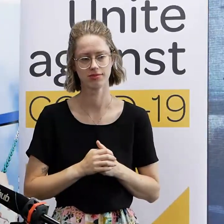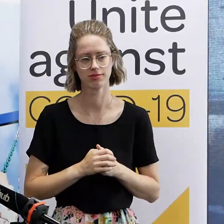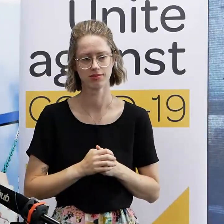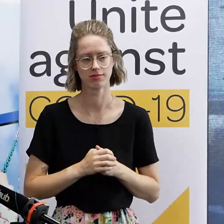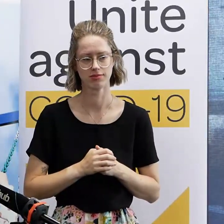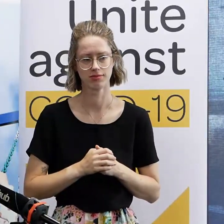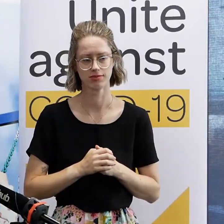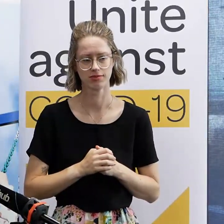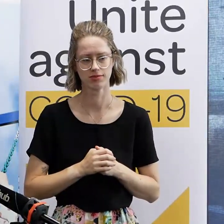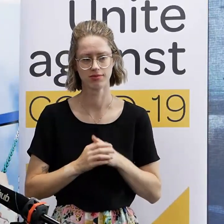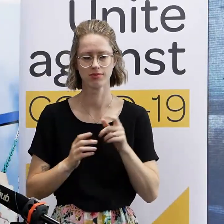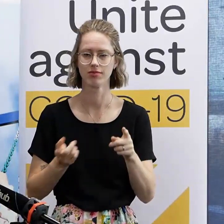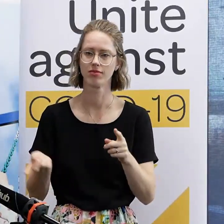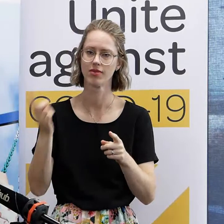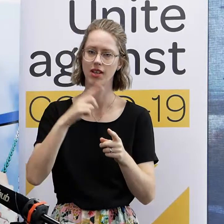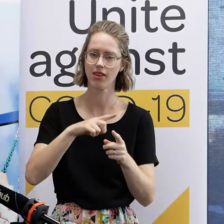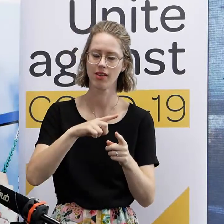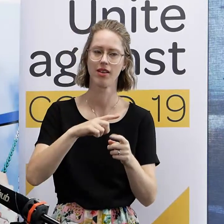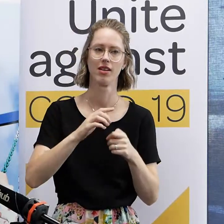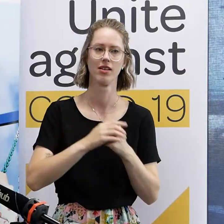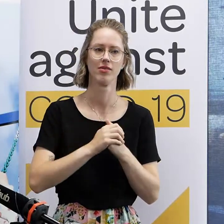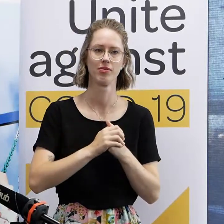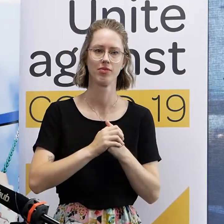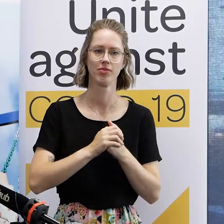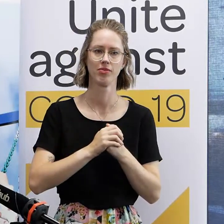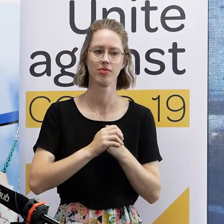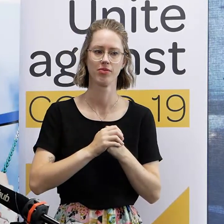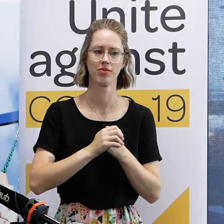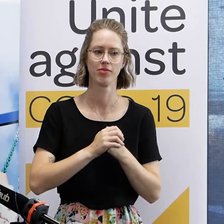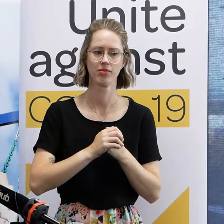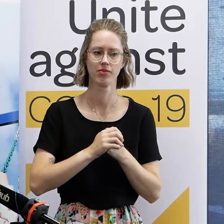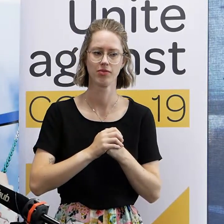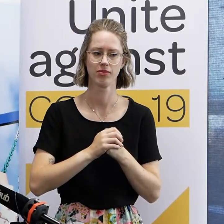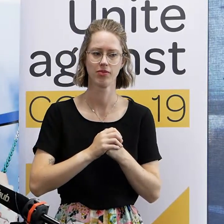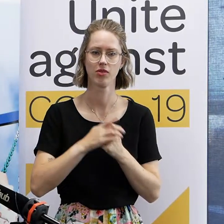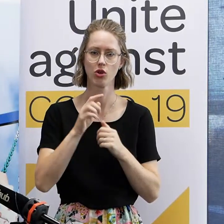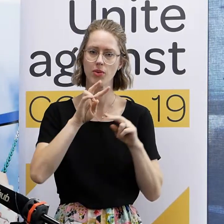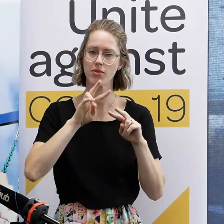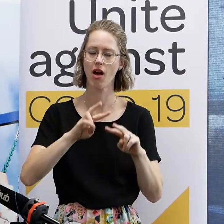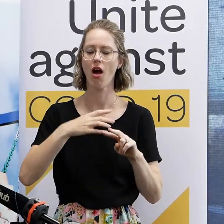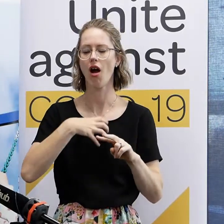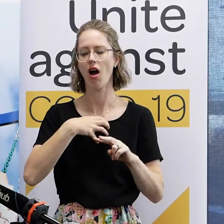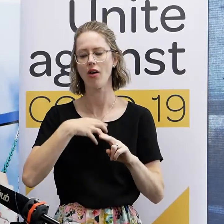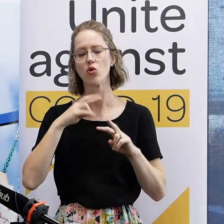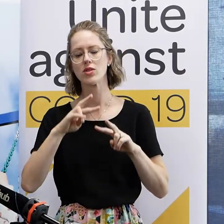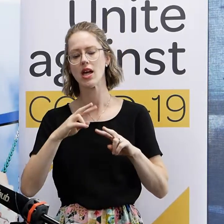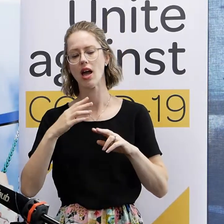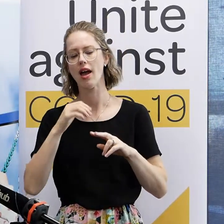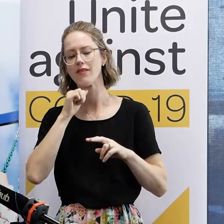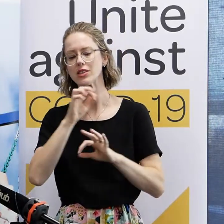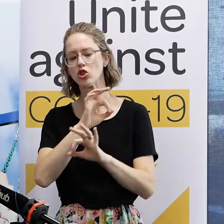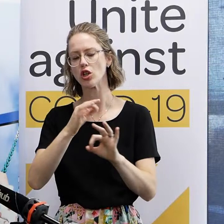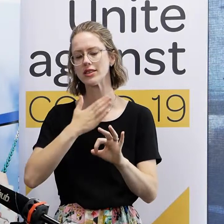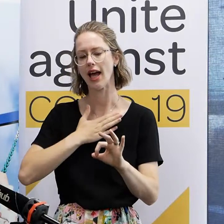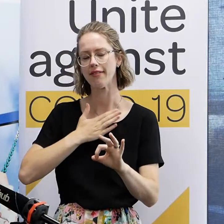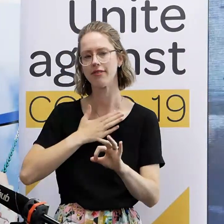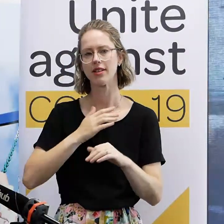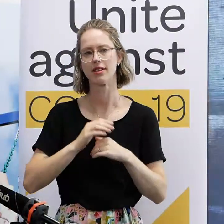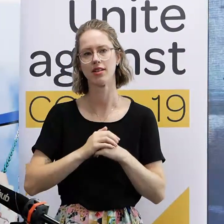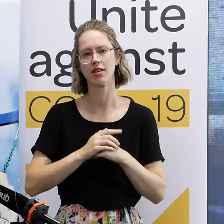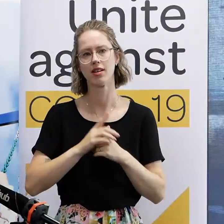say to the other point, so you seem to have come from that, from the perspective of, we'll have to see how unsafe that is, rather